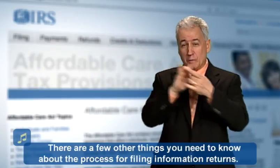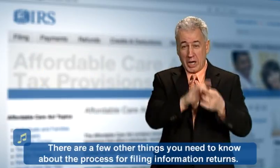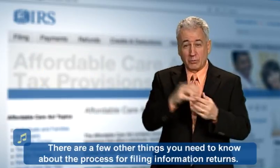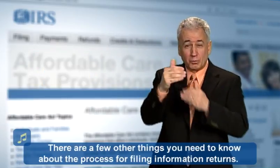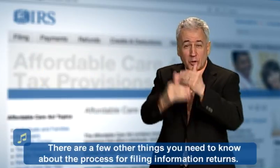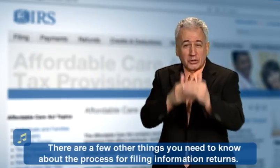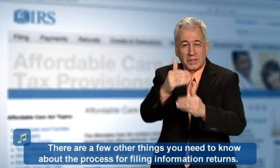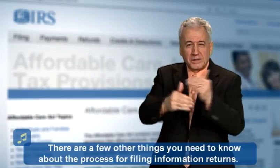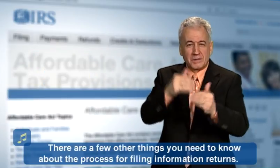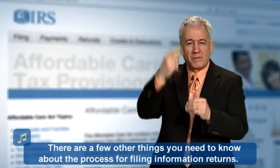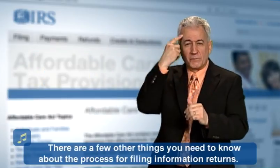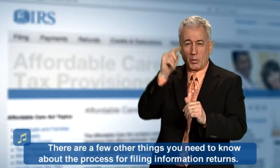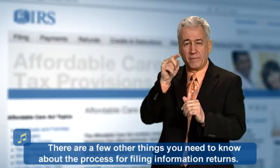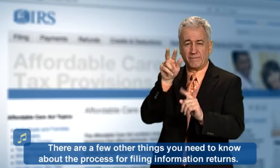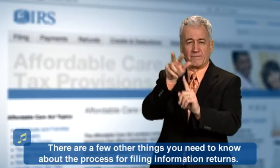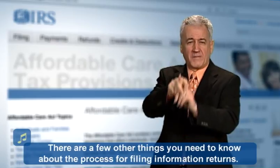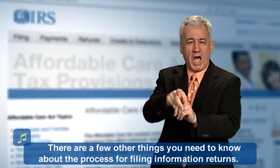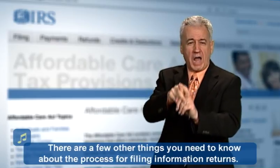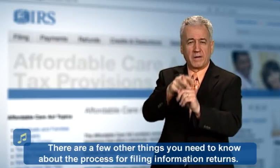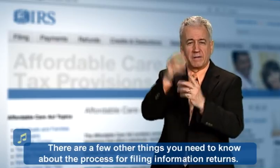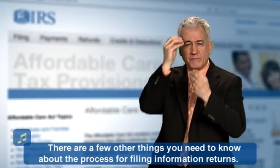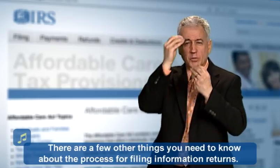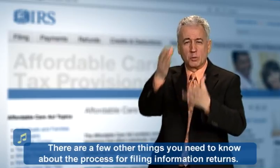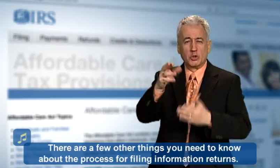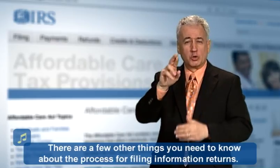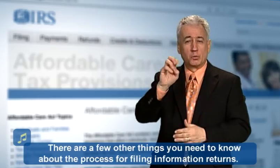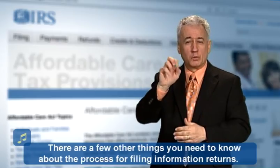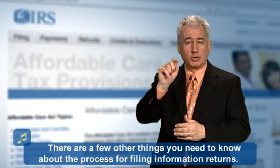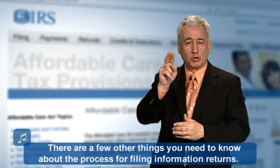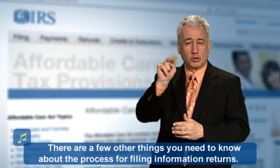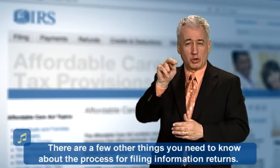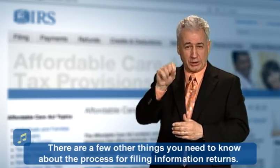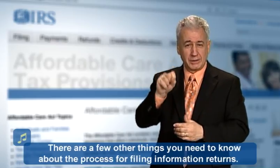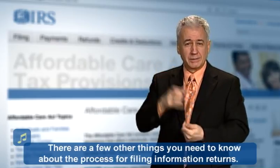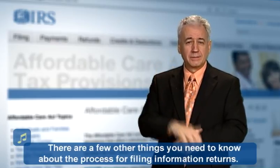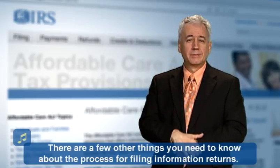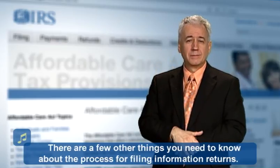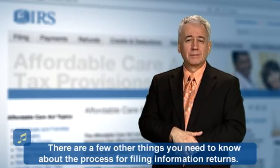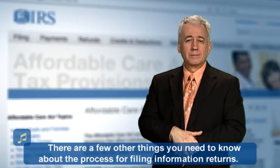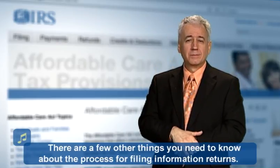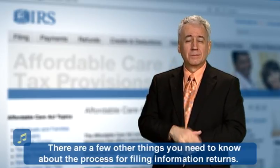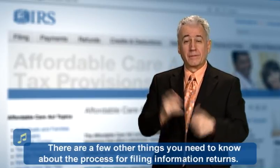There are a few other things you need to know about the process for filing information returns.